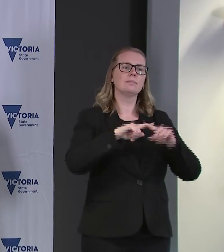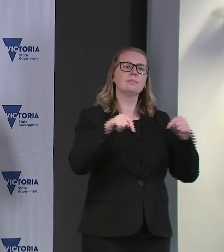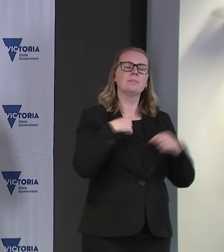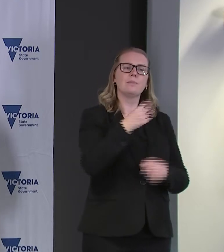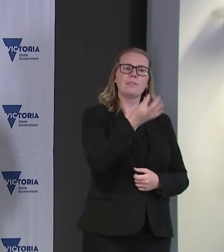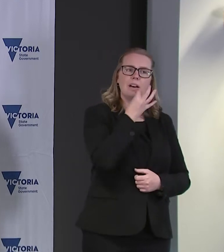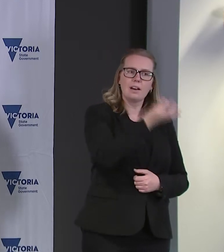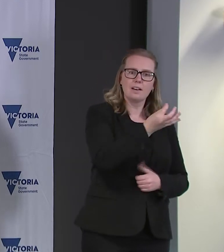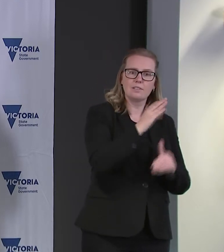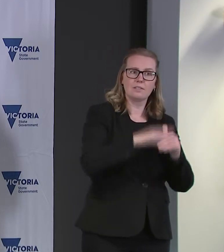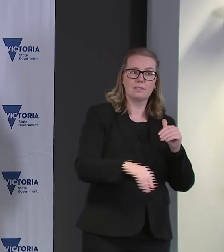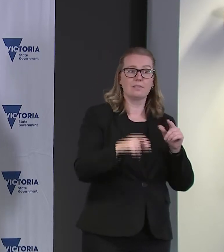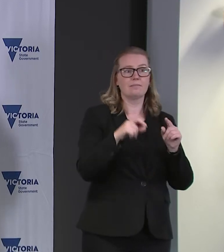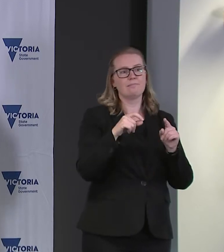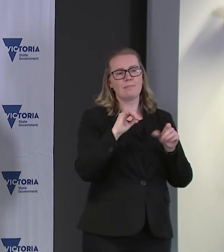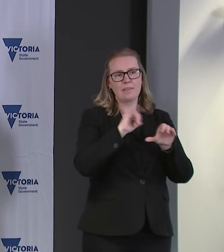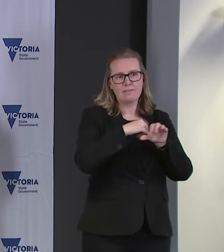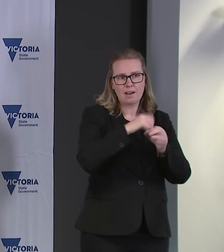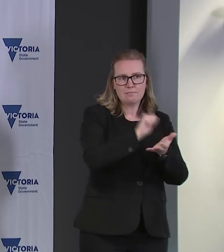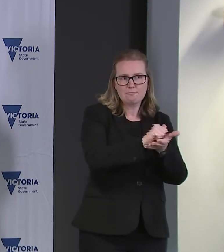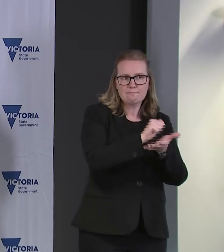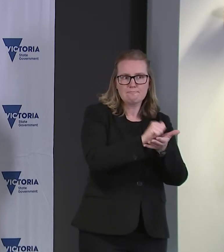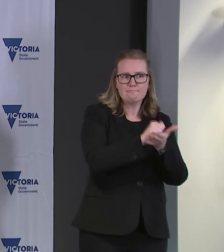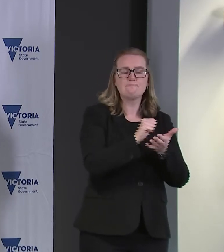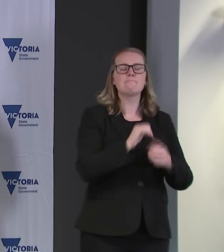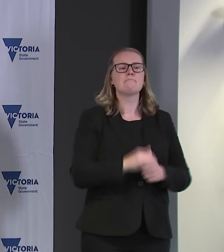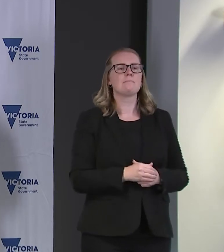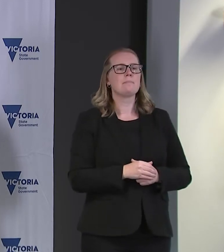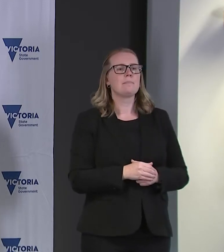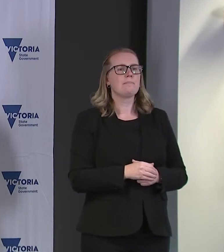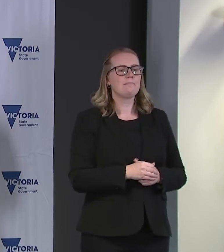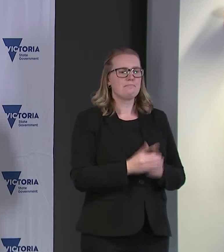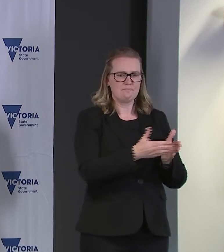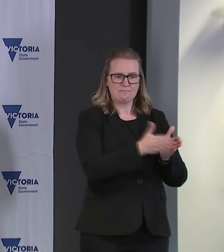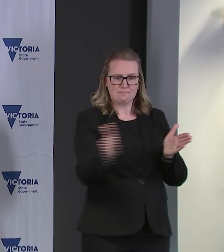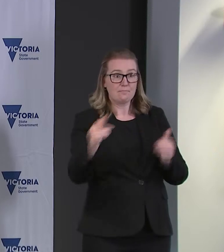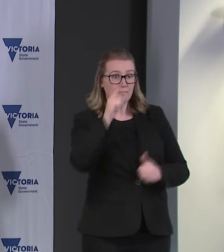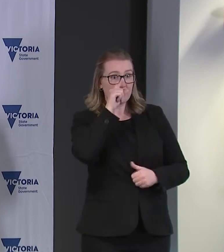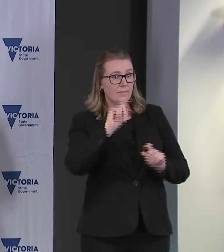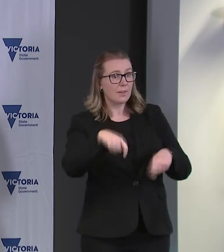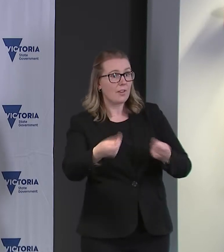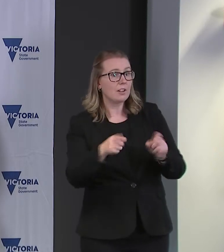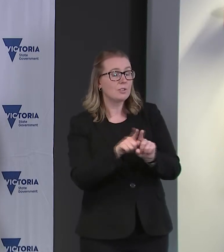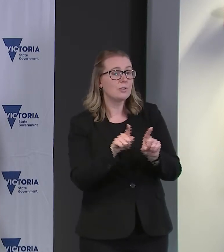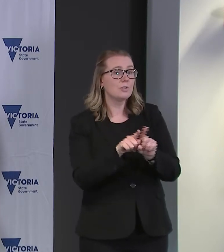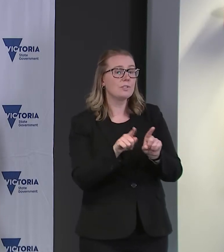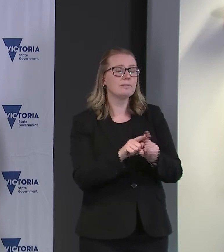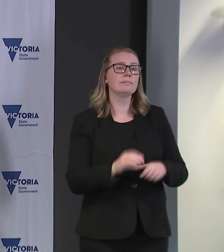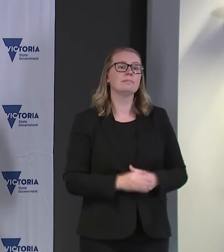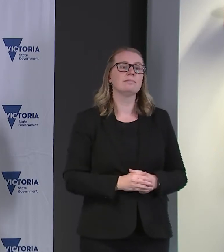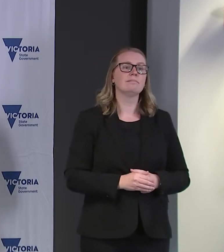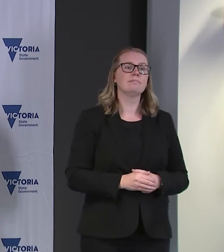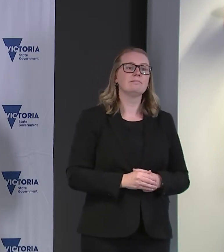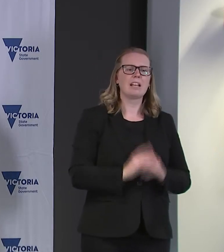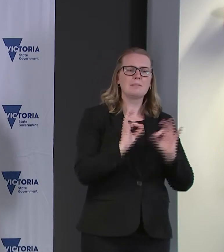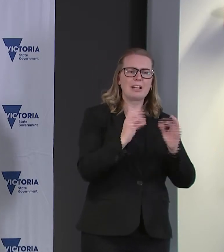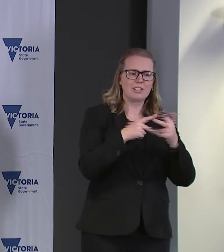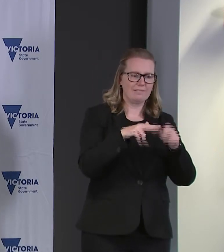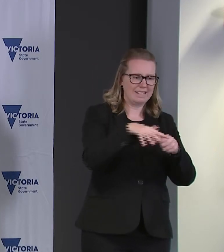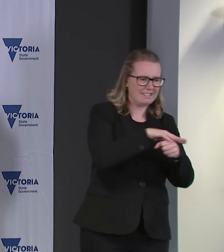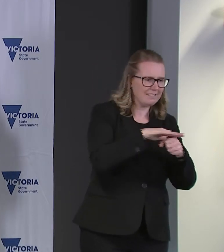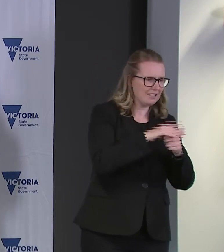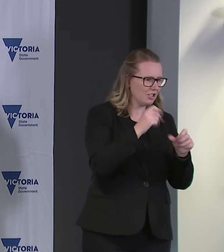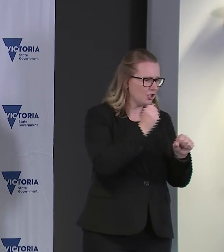allocations for our pharmacy network, particularly in those areas where there's a GP gap, and